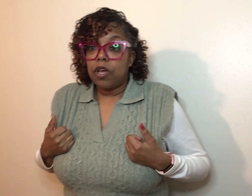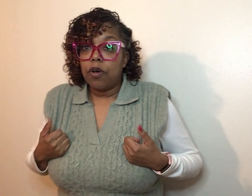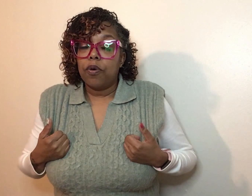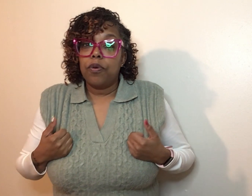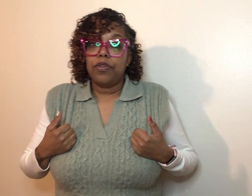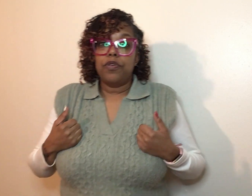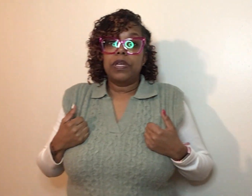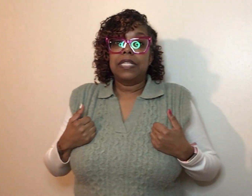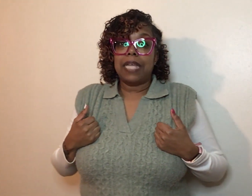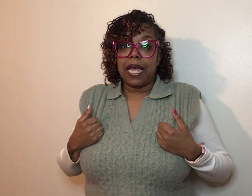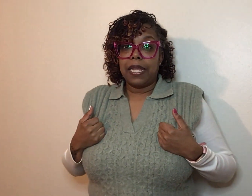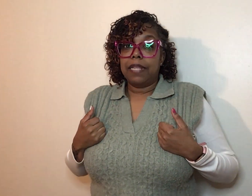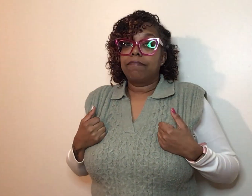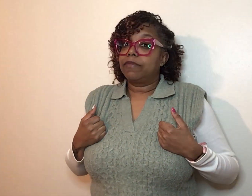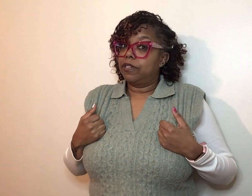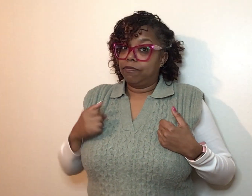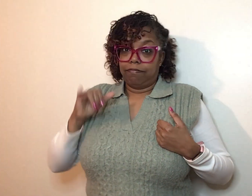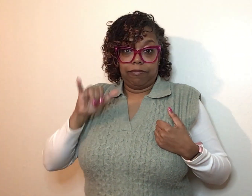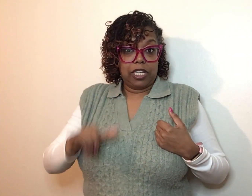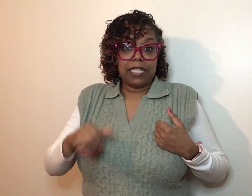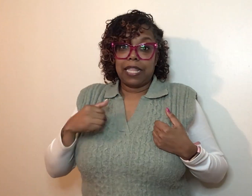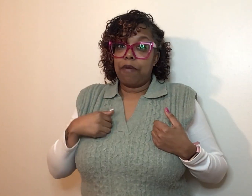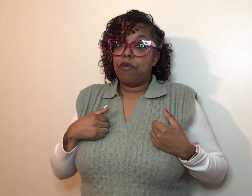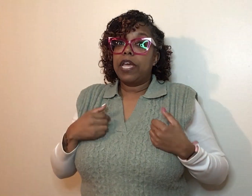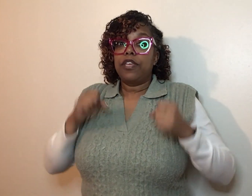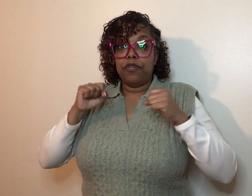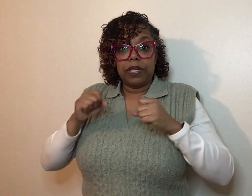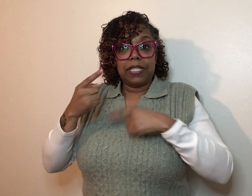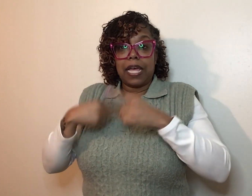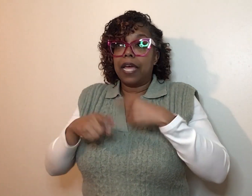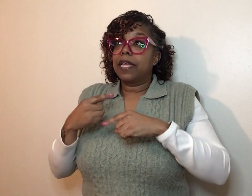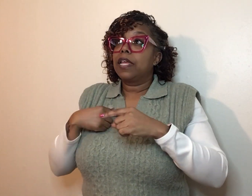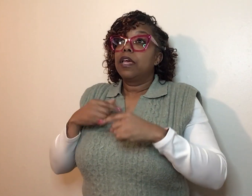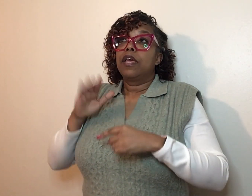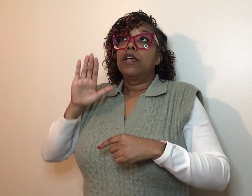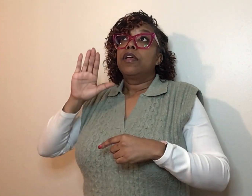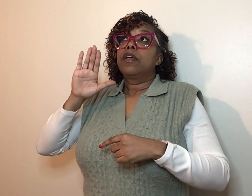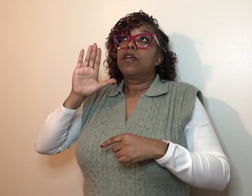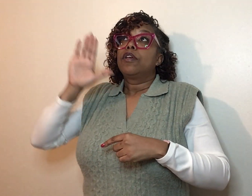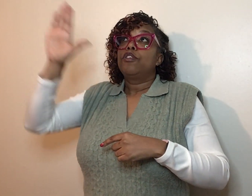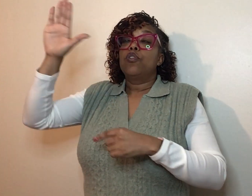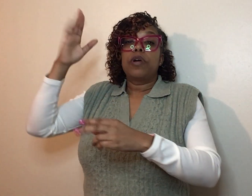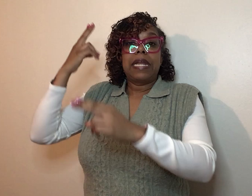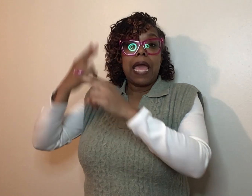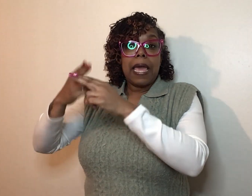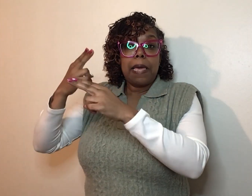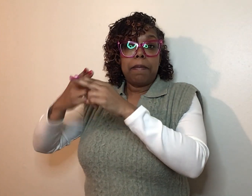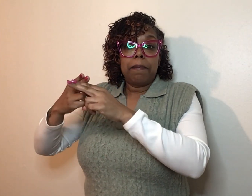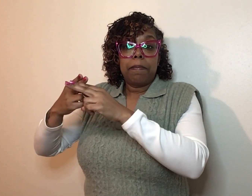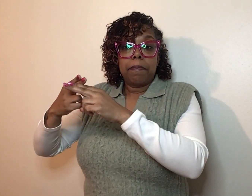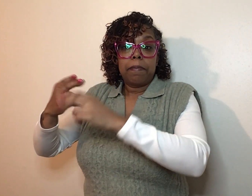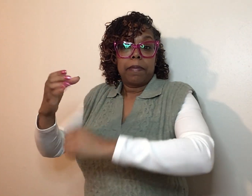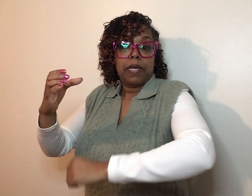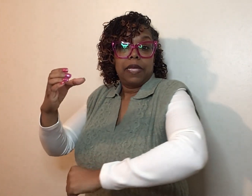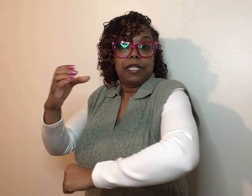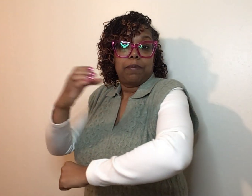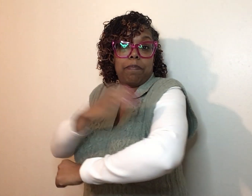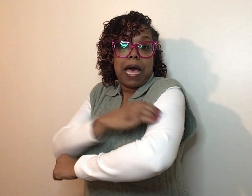So you can sign it just that way. You can sign your name is